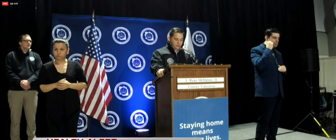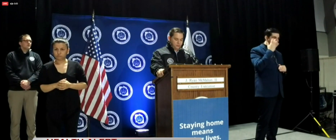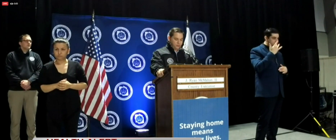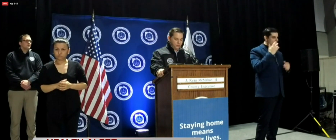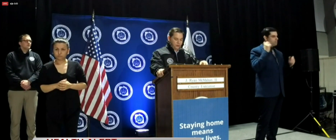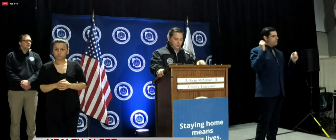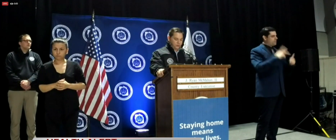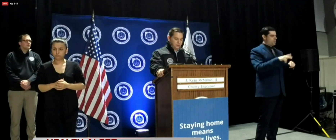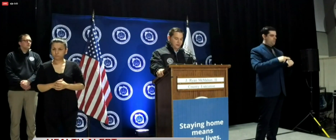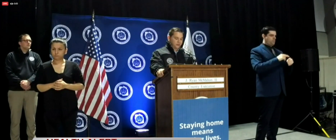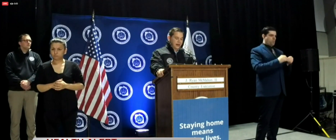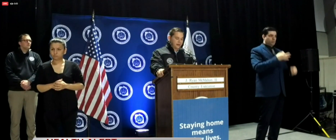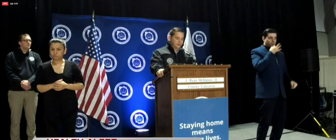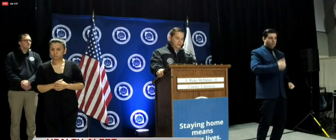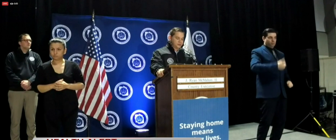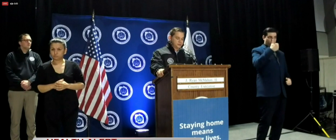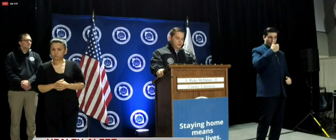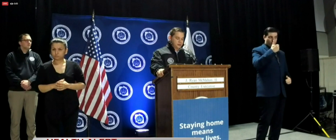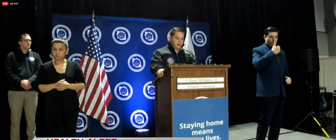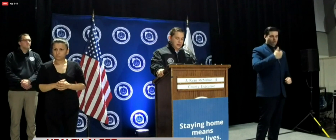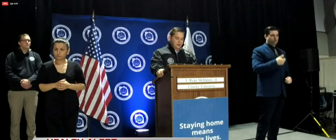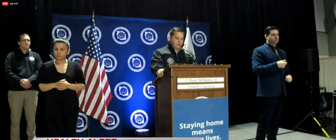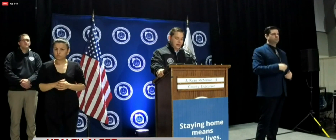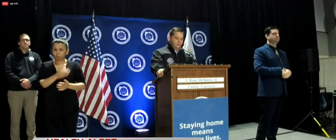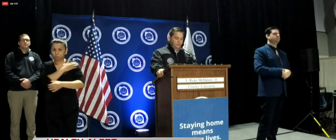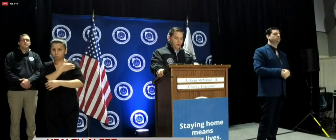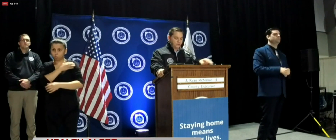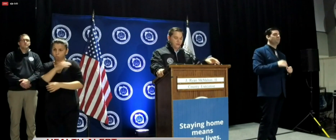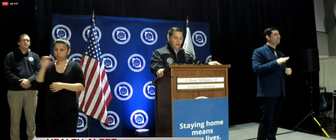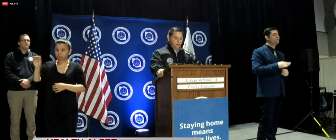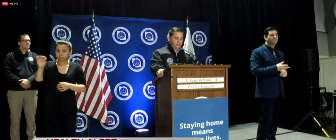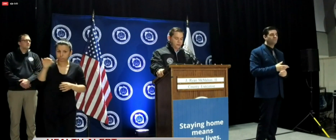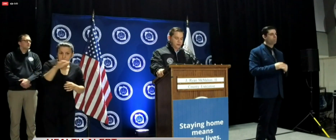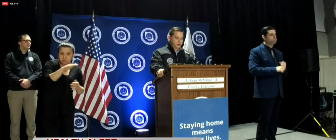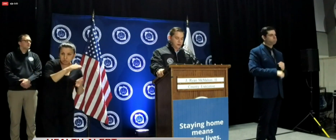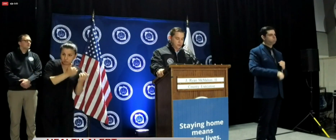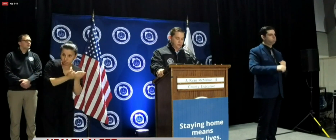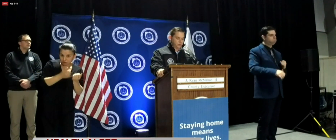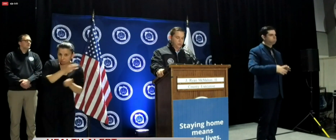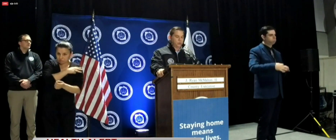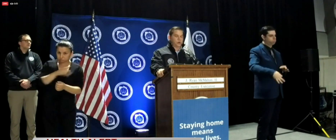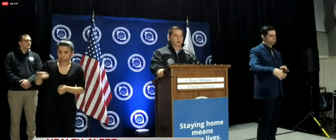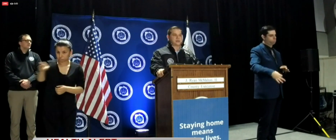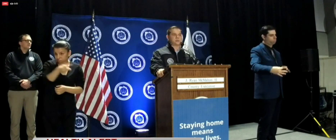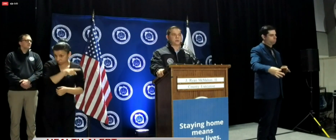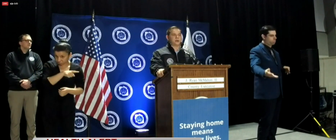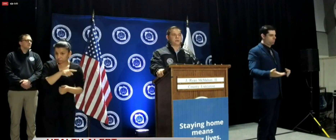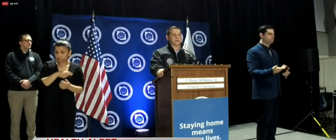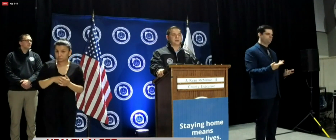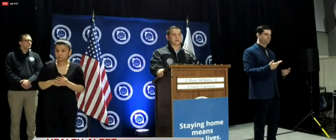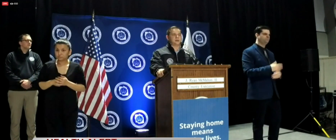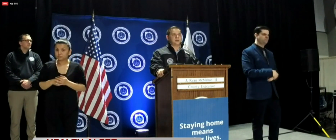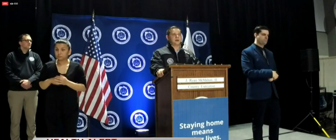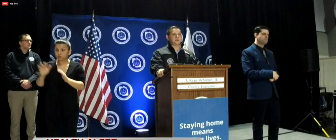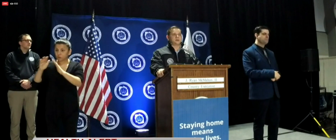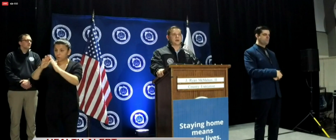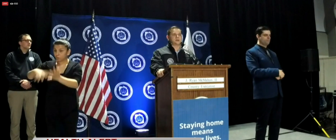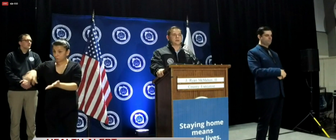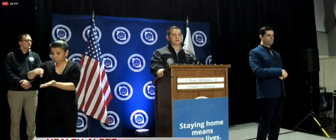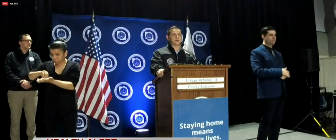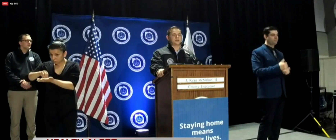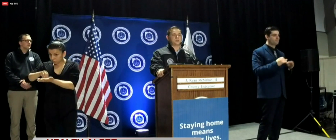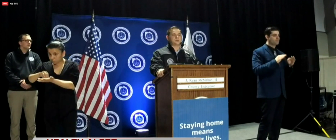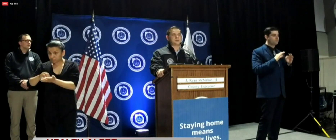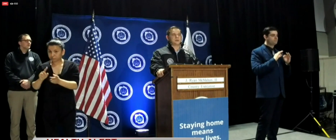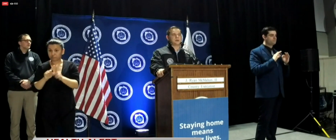remind people, and we're getting a lot of this, that for our families who are separated, meaning there's